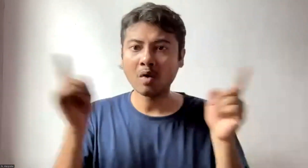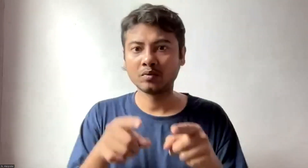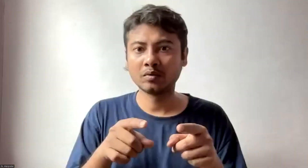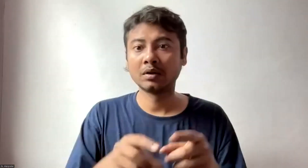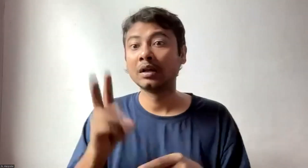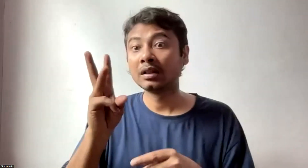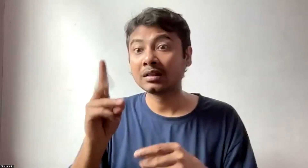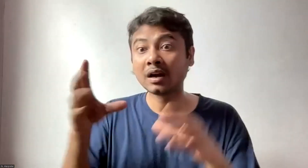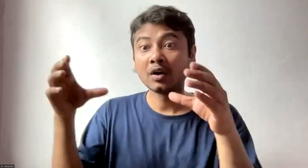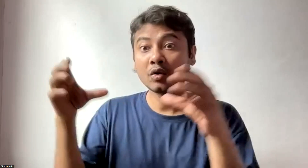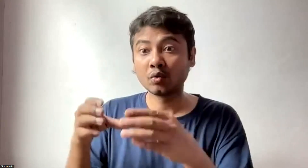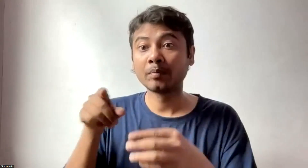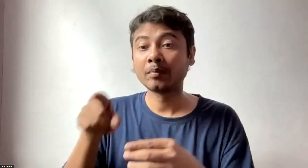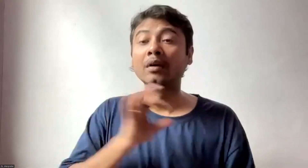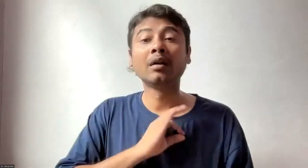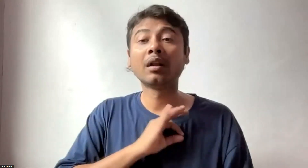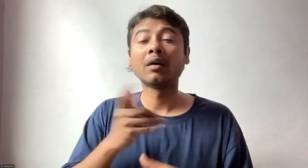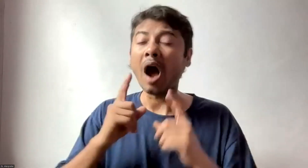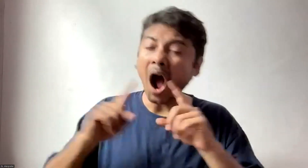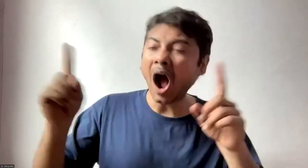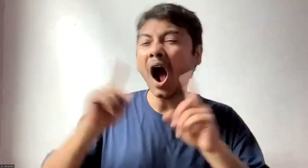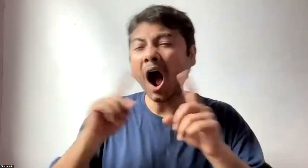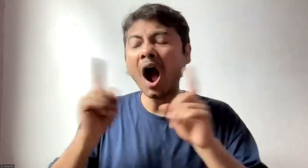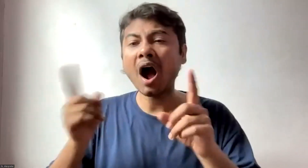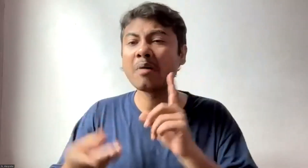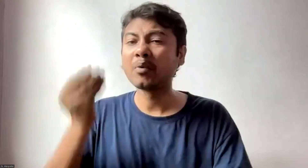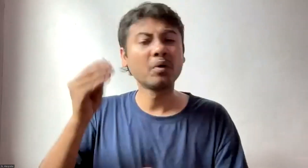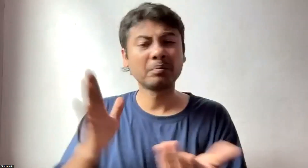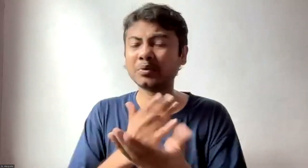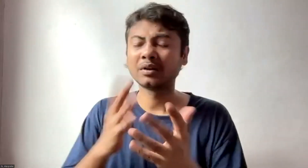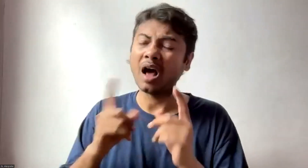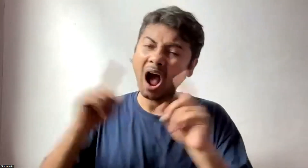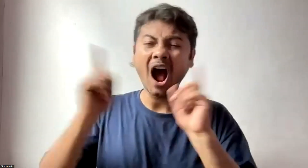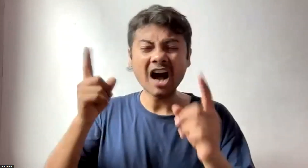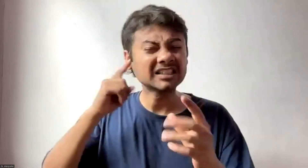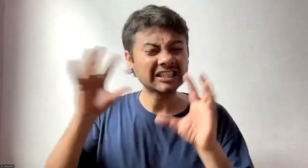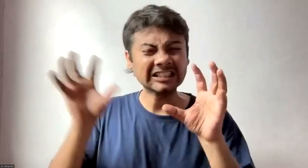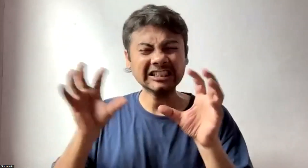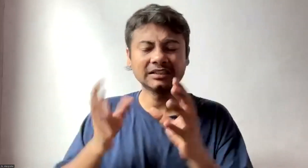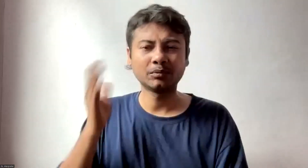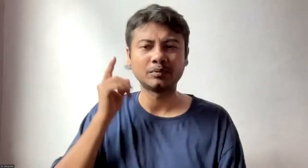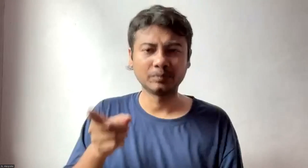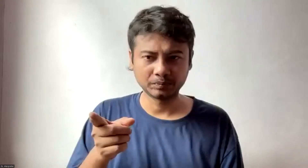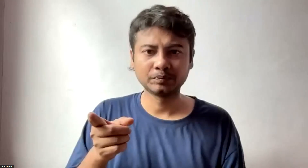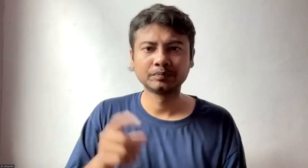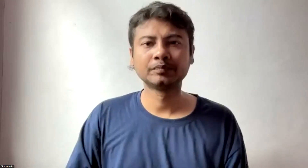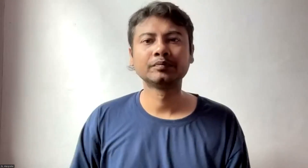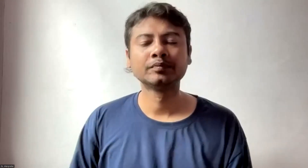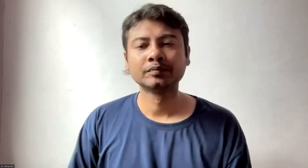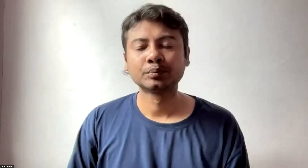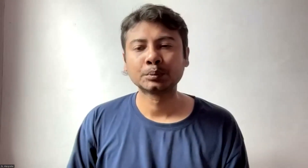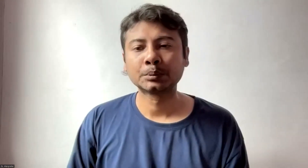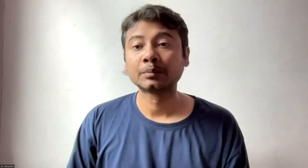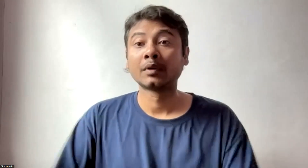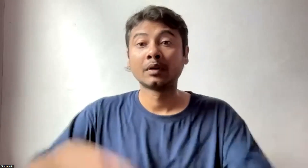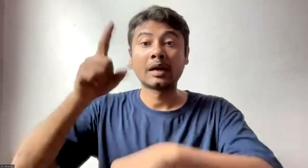And then time of the day, like you have early morning, you have afternoon, and you have night. So the people who are in the